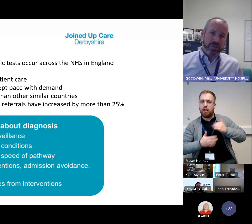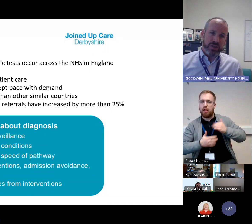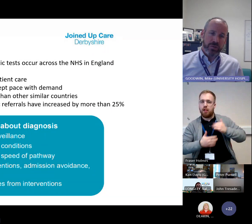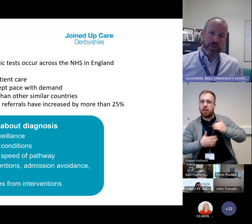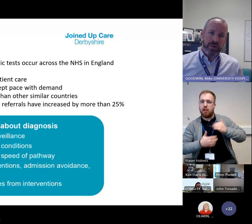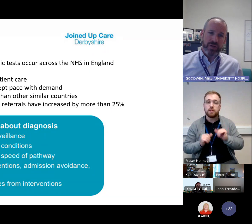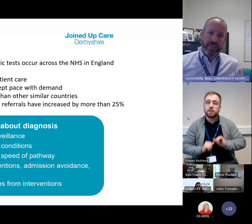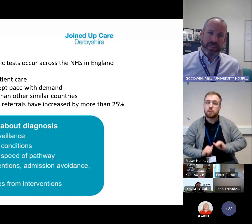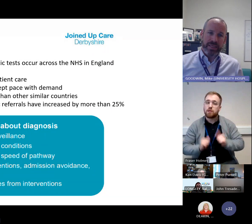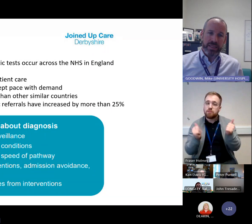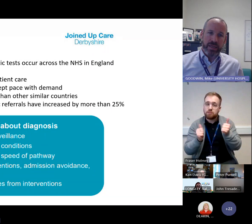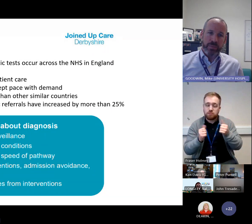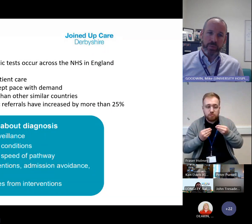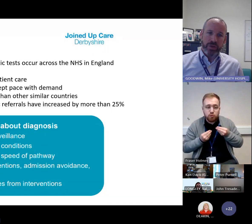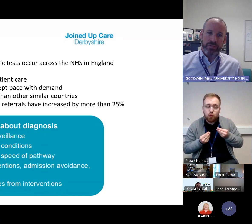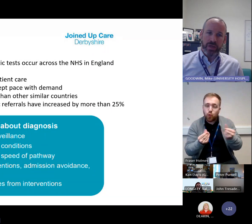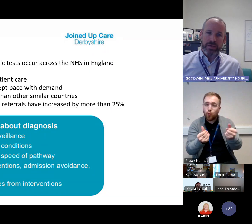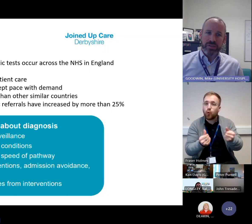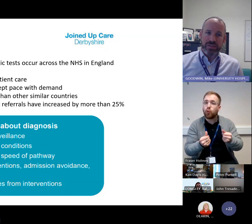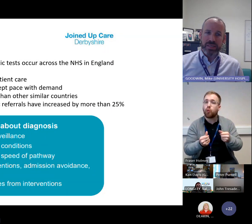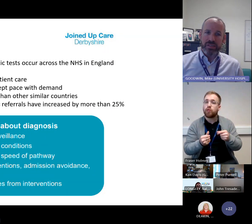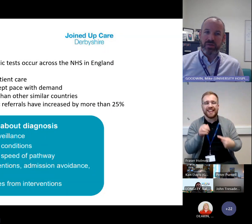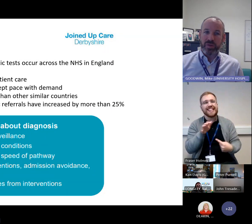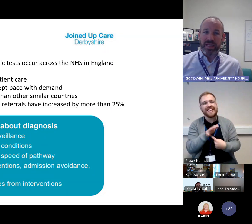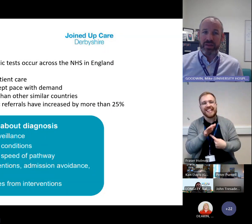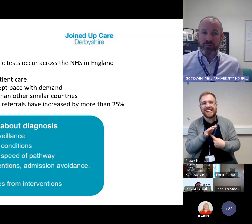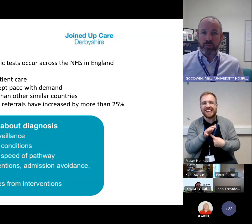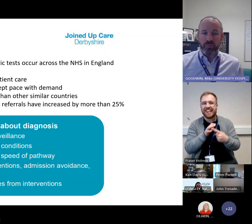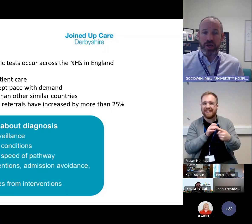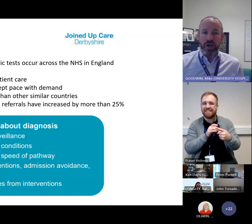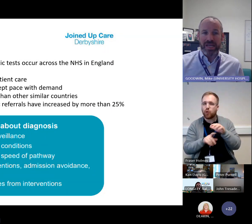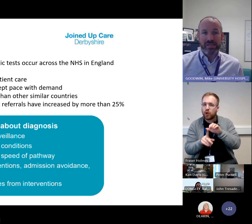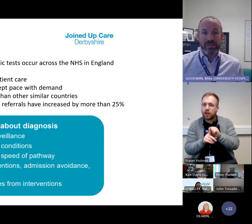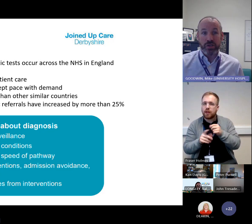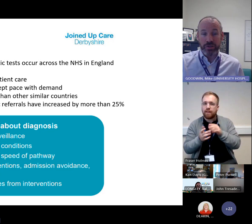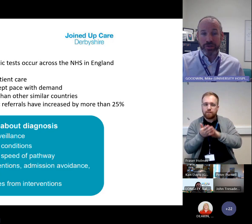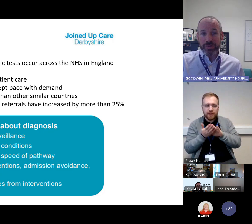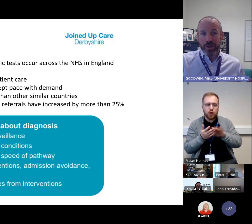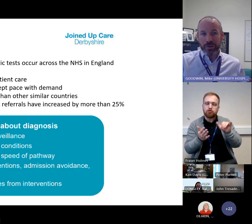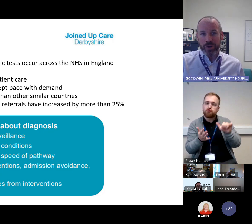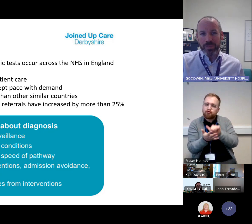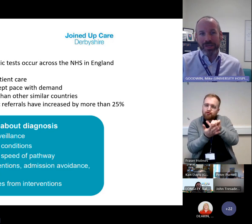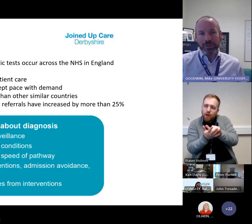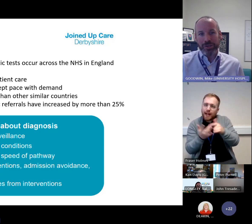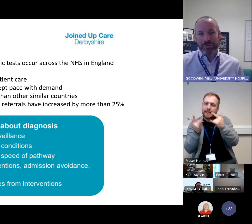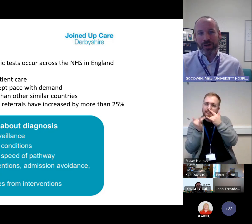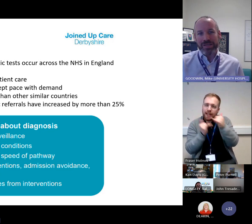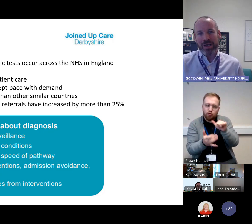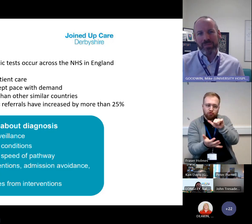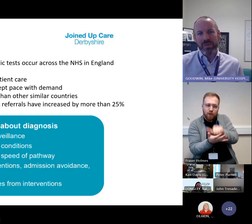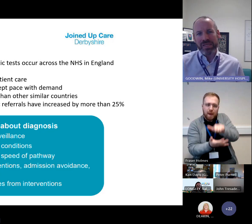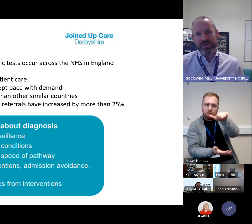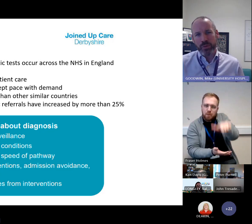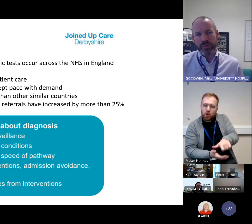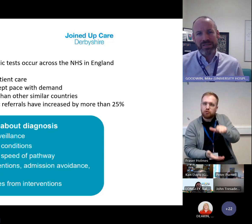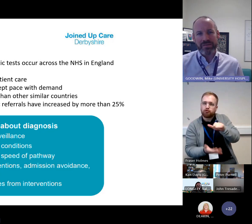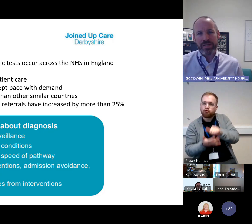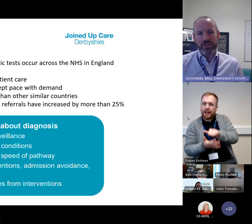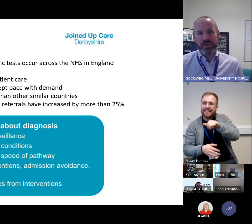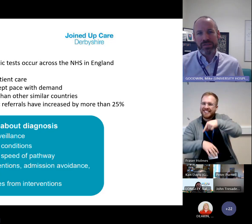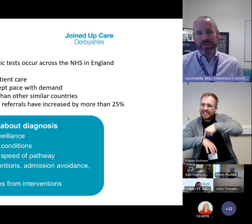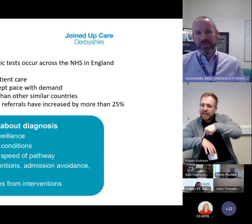Efficiency is also a really key point of diagnostics. If we can get the right test done on the right patient at the right time, it means